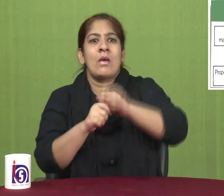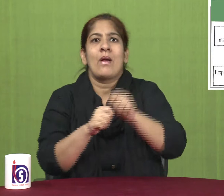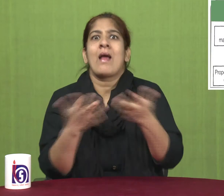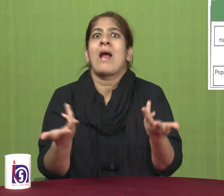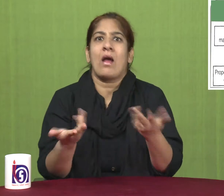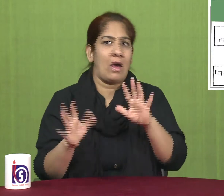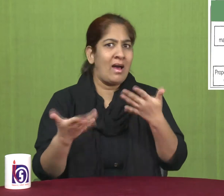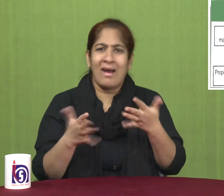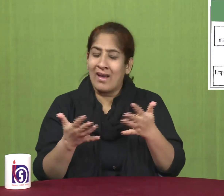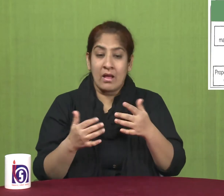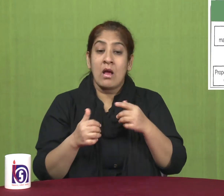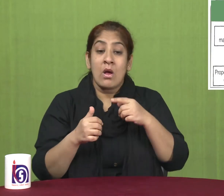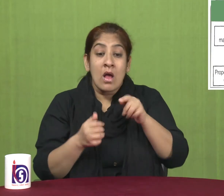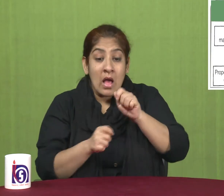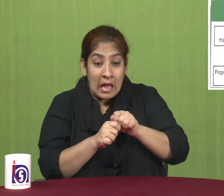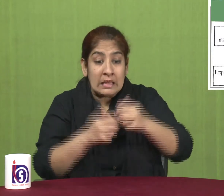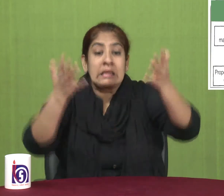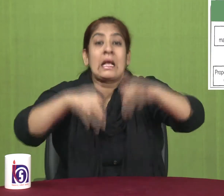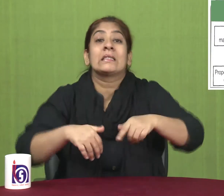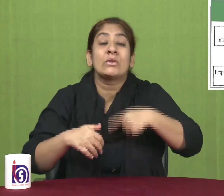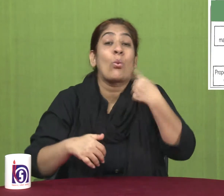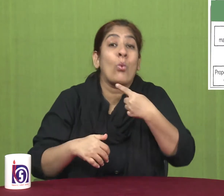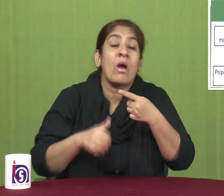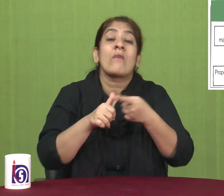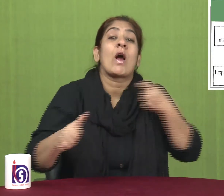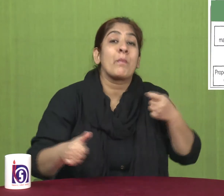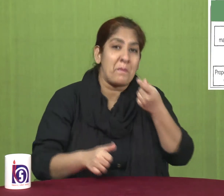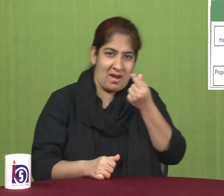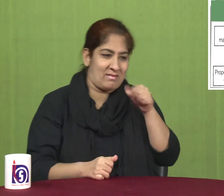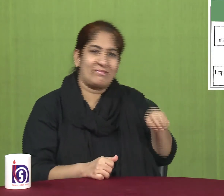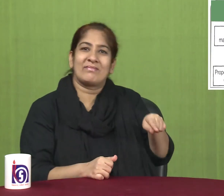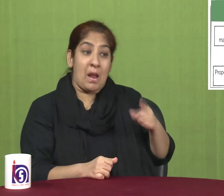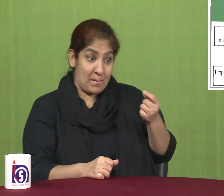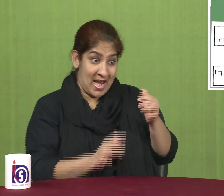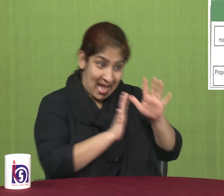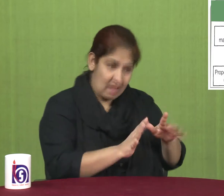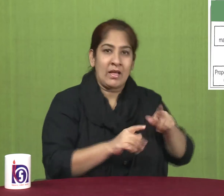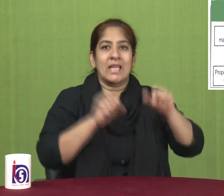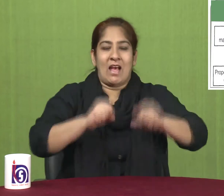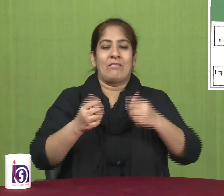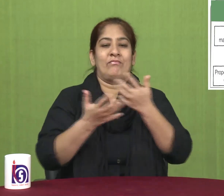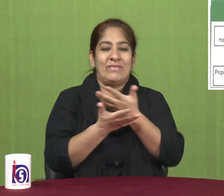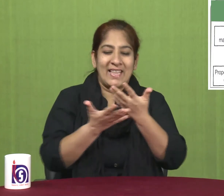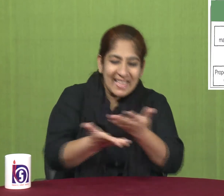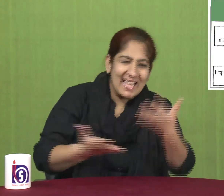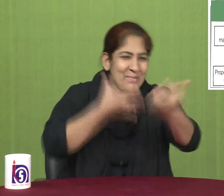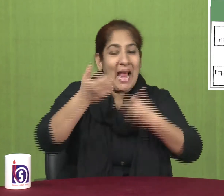if I don't have enough of profit, then it would be difficult for me to continue my work. So, money is the basic